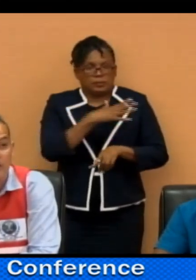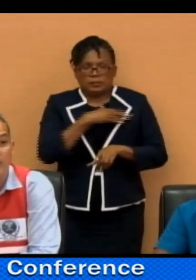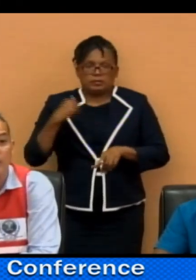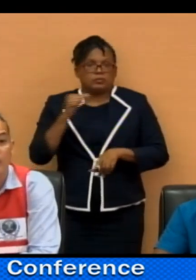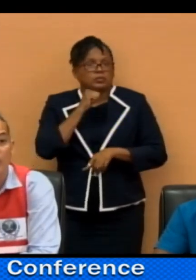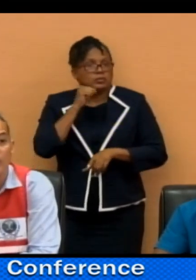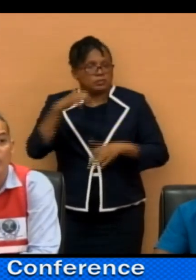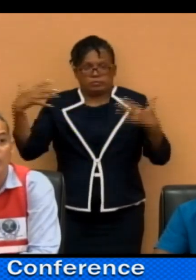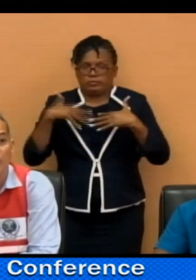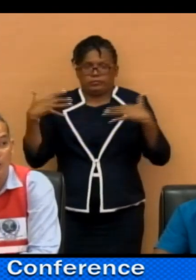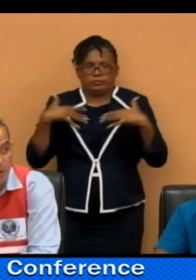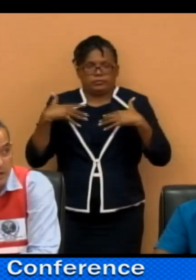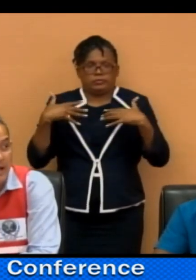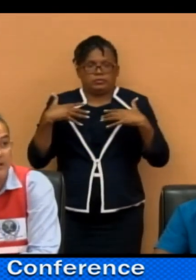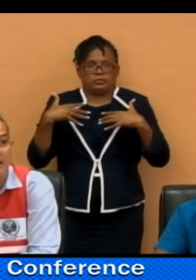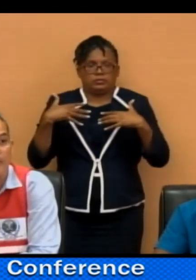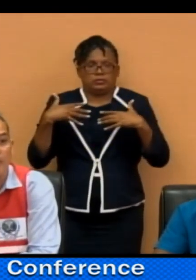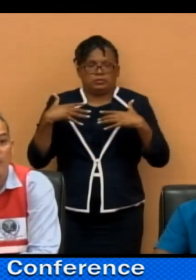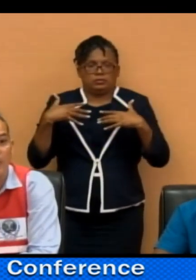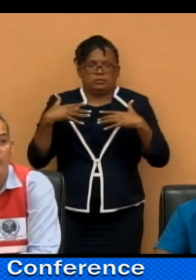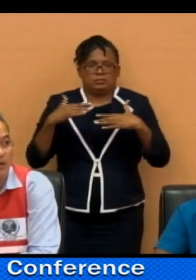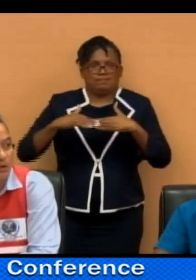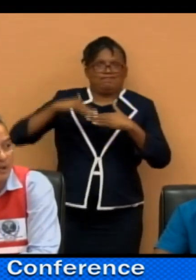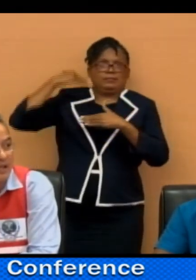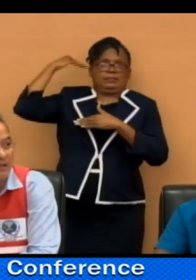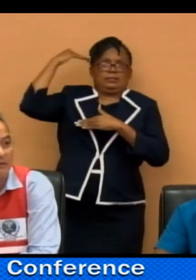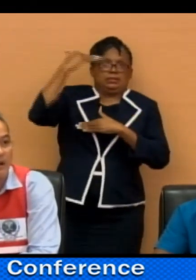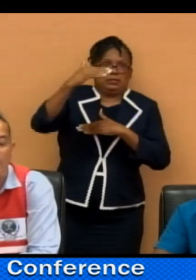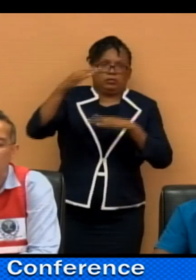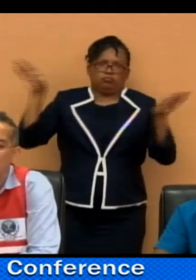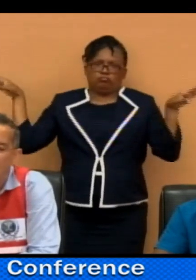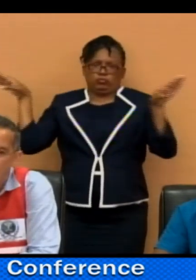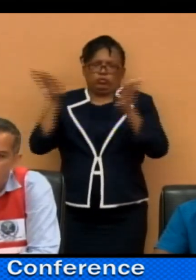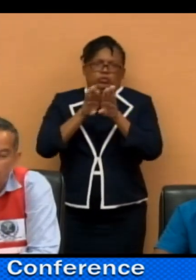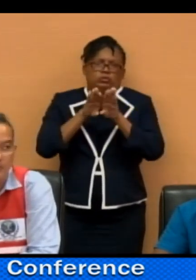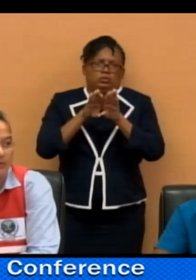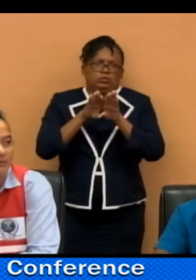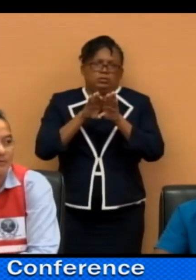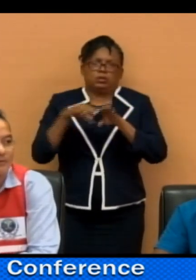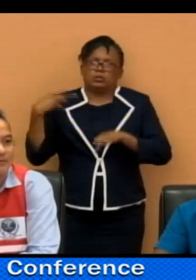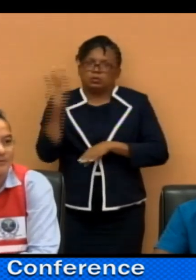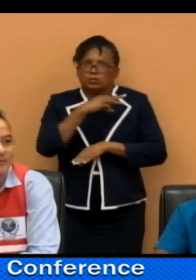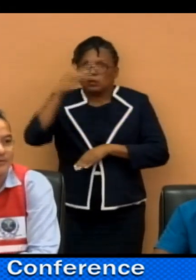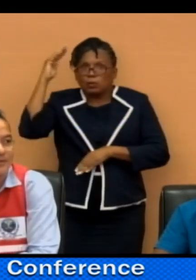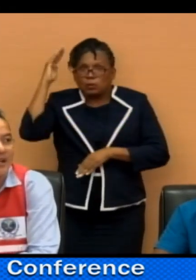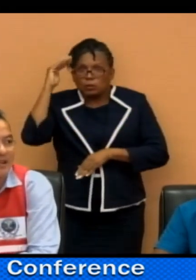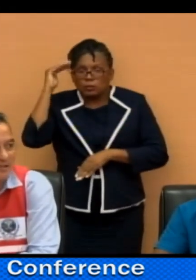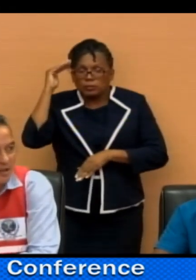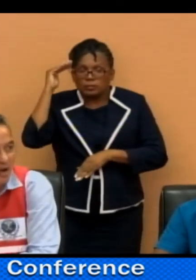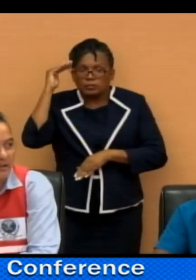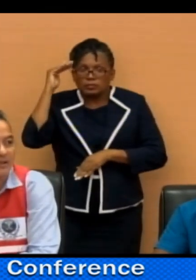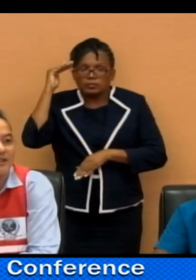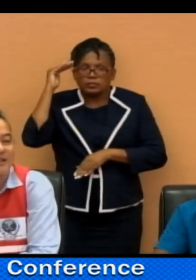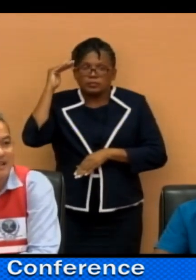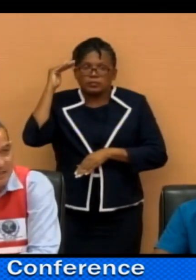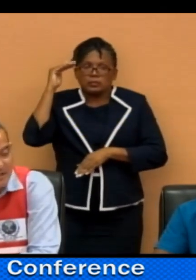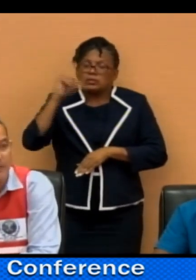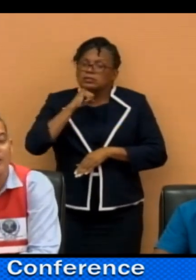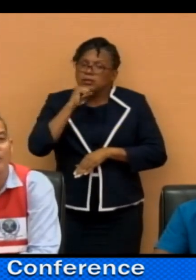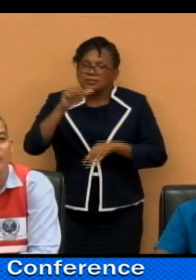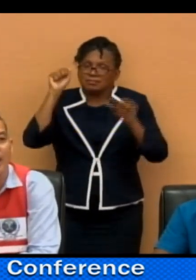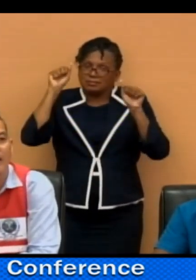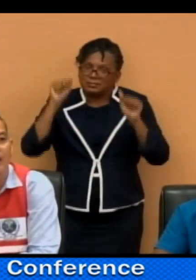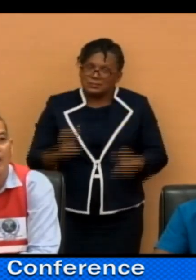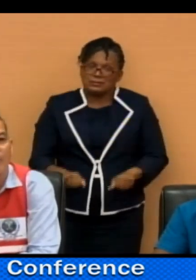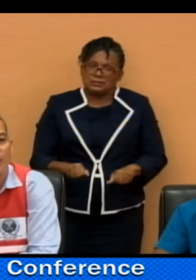afraid to go to that step, but we do believe and we do hope that it is not necessary